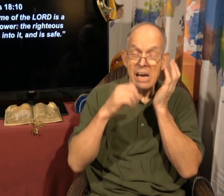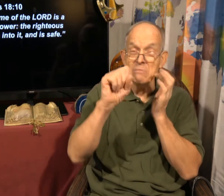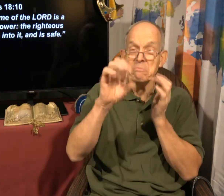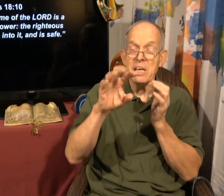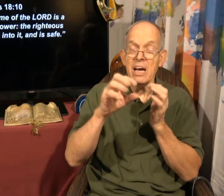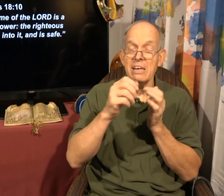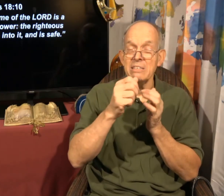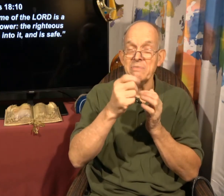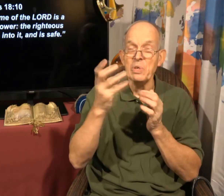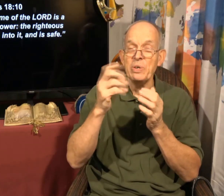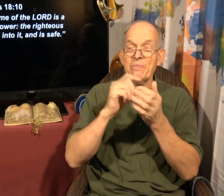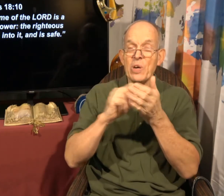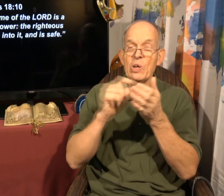Yes, really.